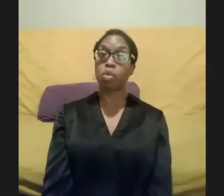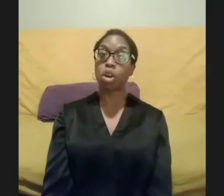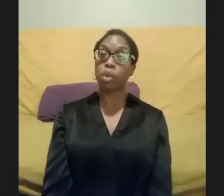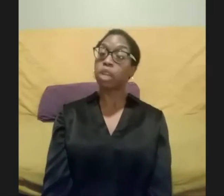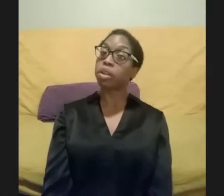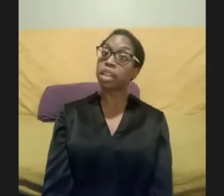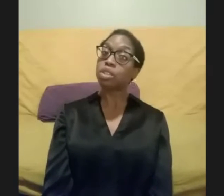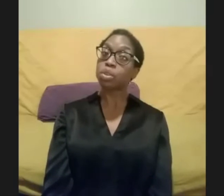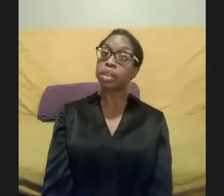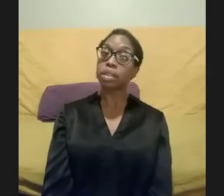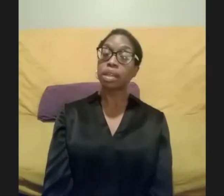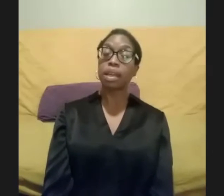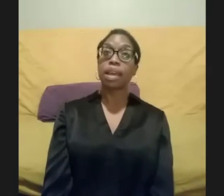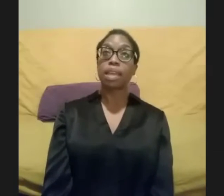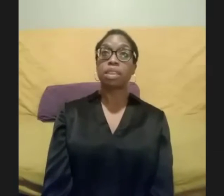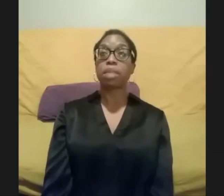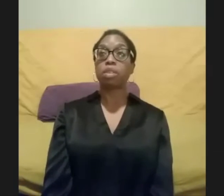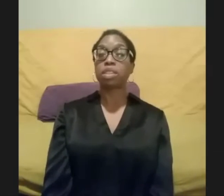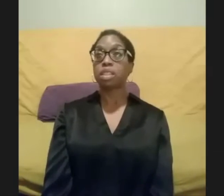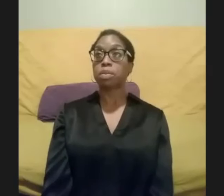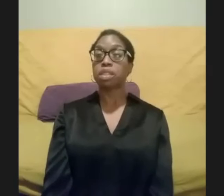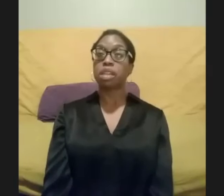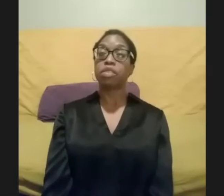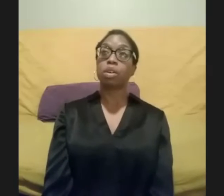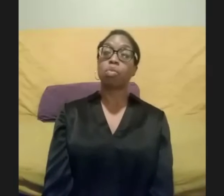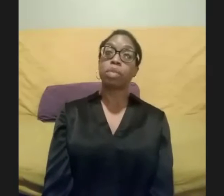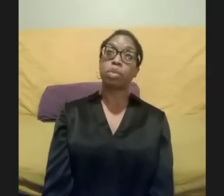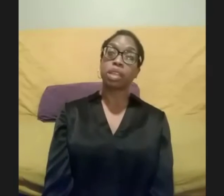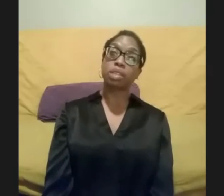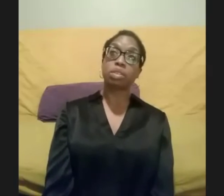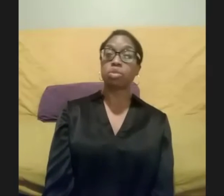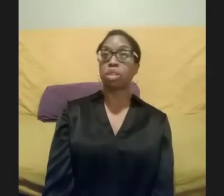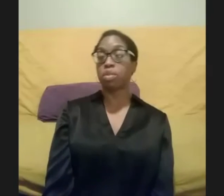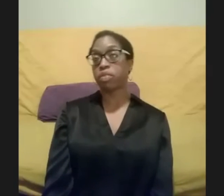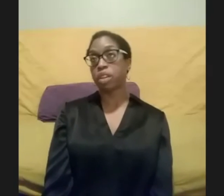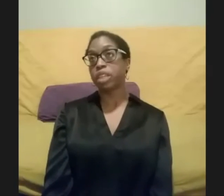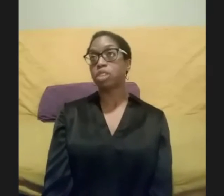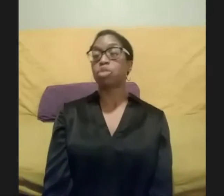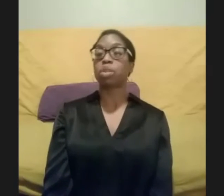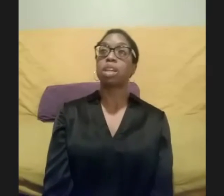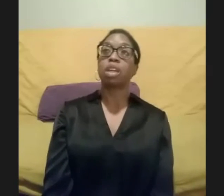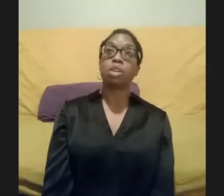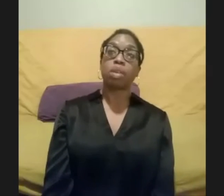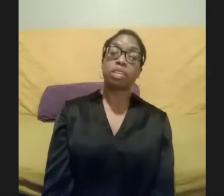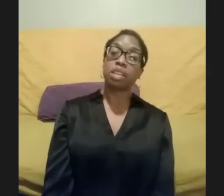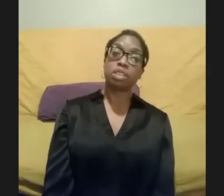already weren't getting screened. And then they made all these exceptions and said, if you're a woman with a cancer history, you have a family history, you have this